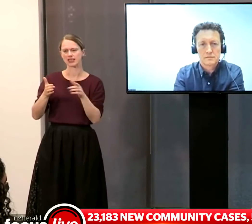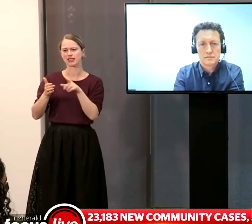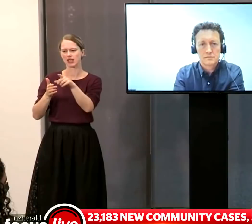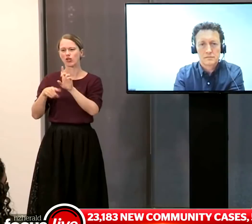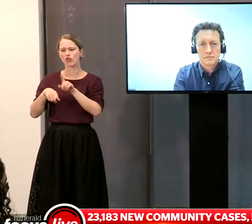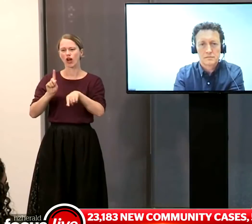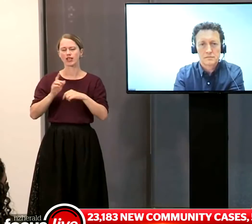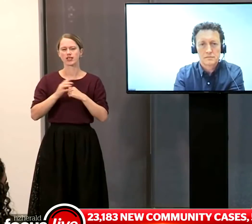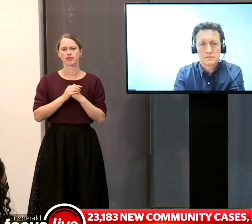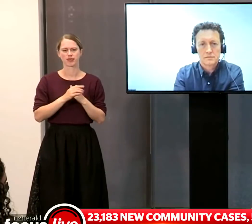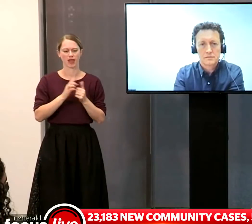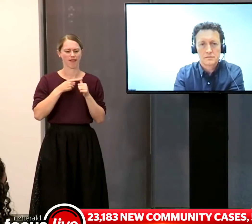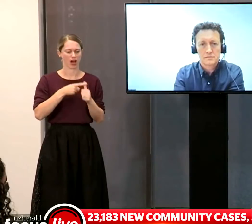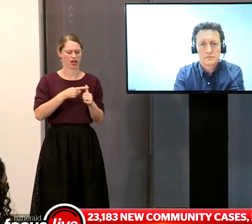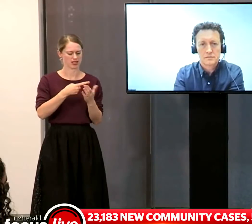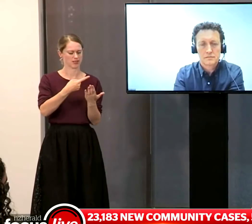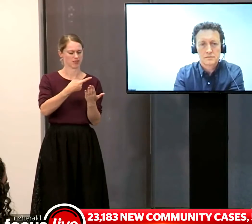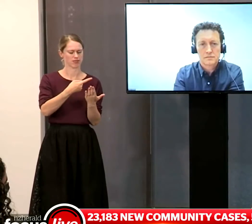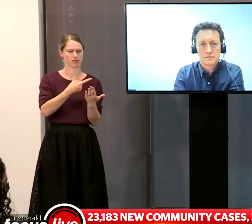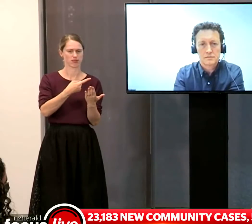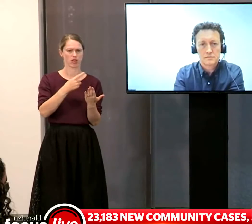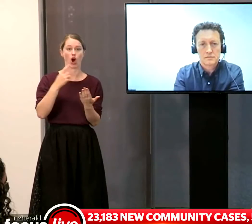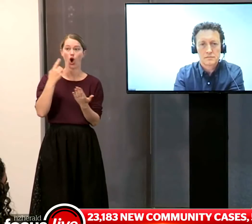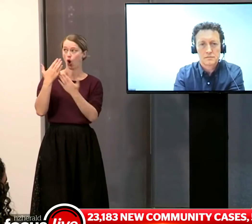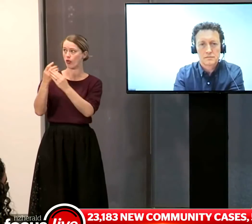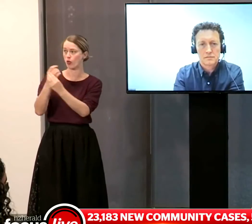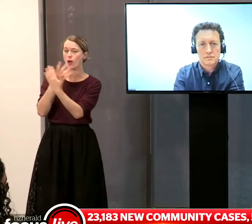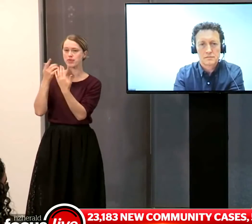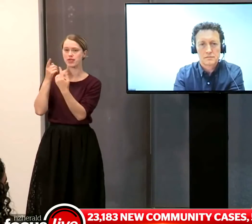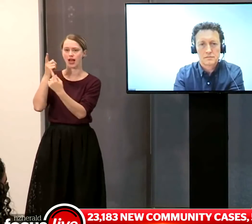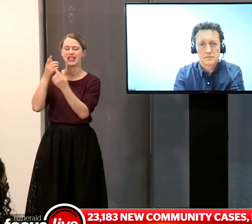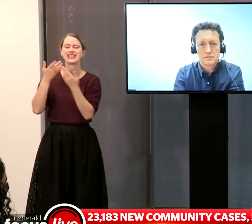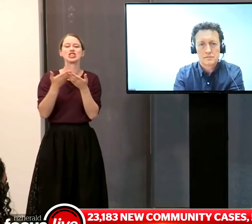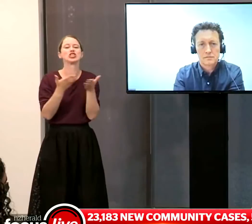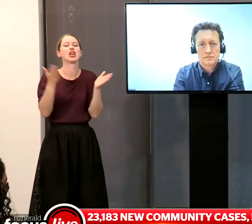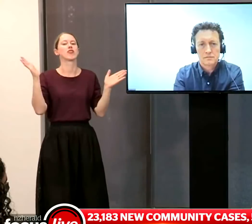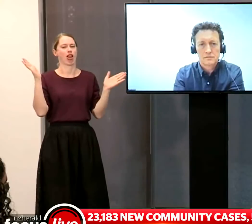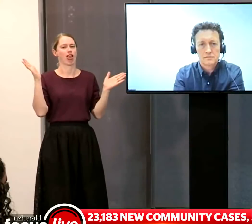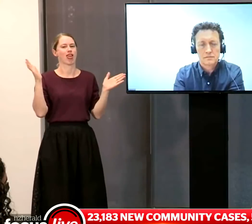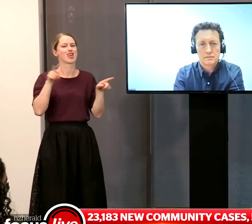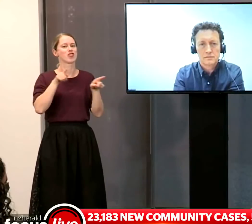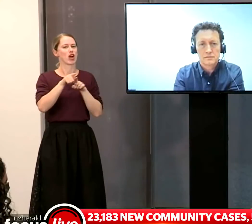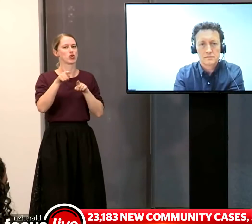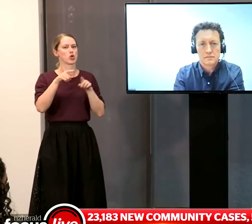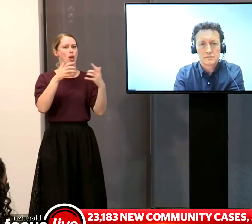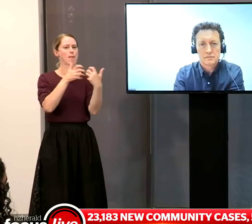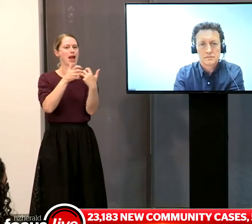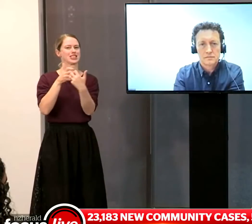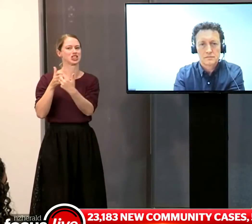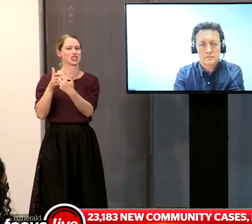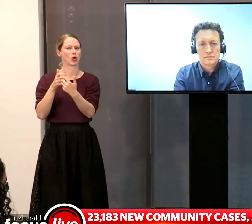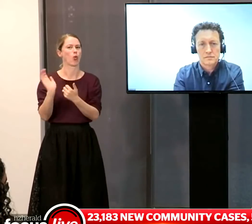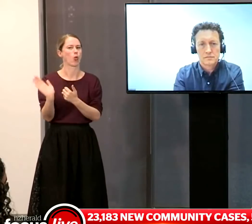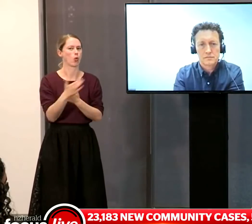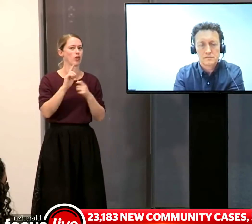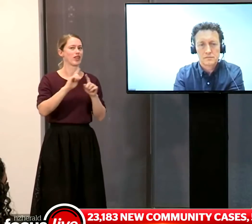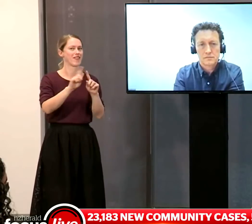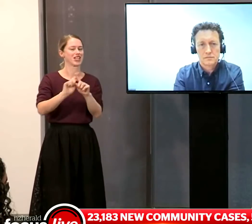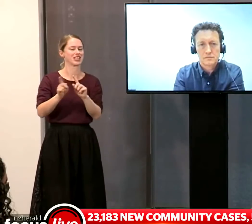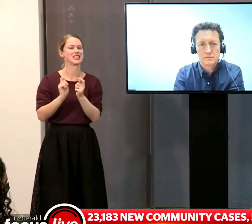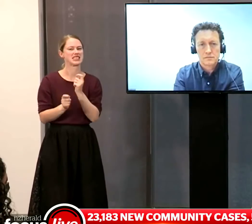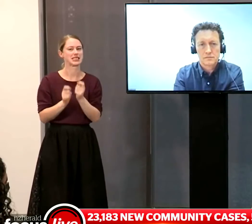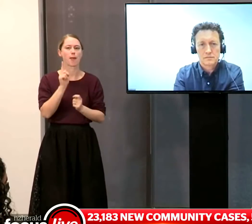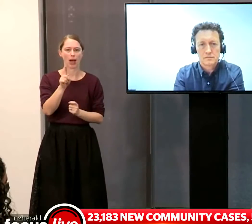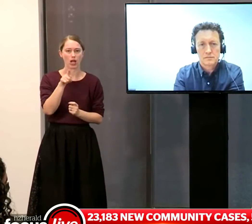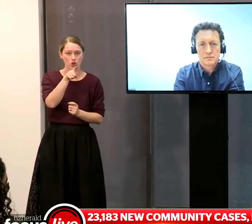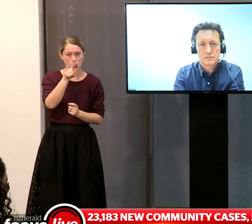the advice that's given out and that's on the website is general and tries to cover as many as possible of the tests, but